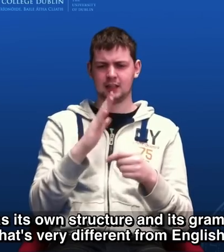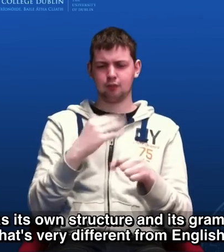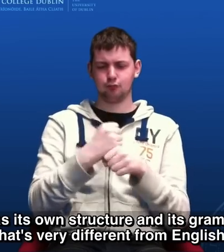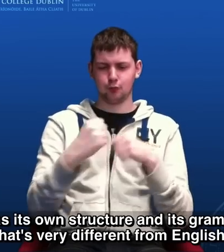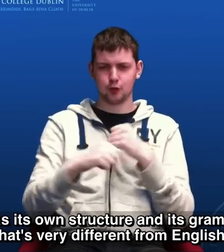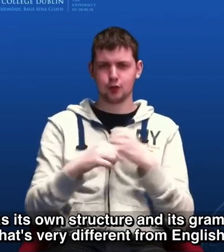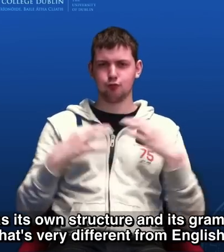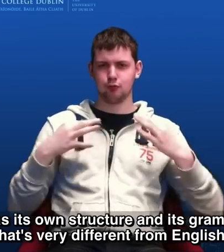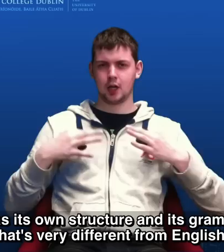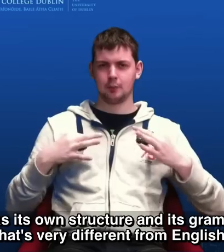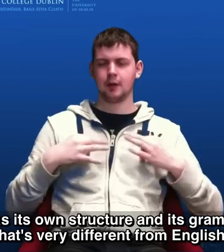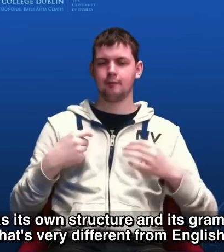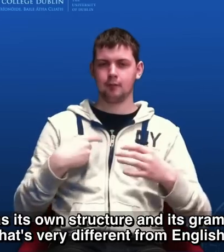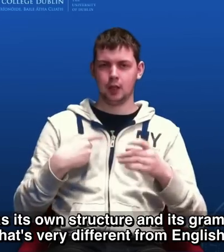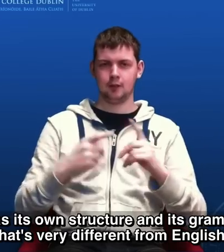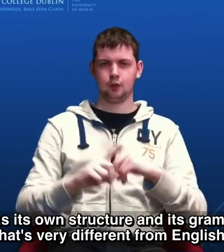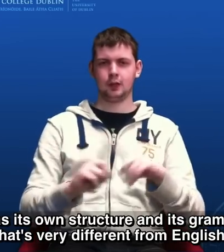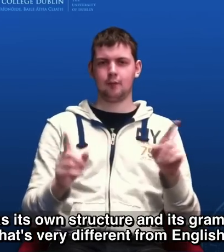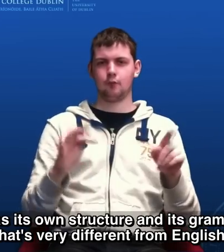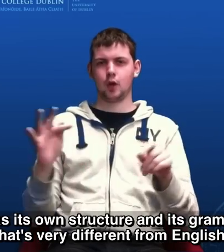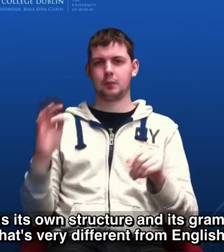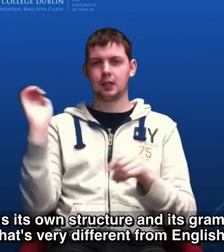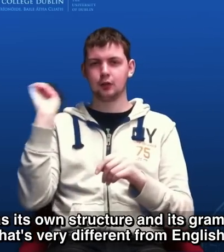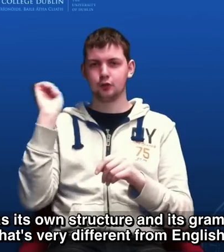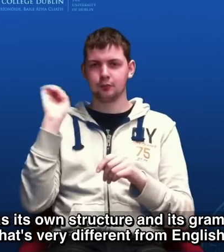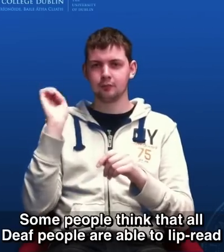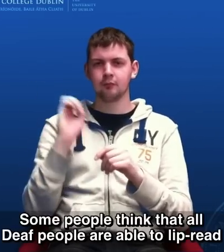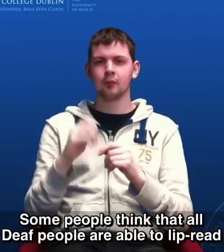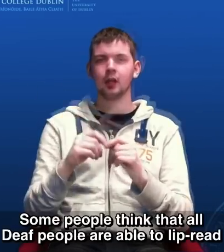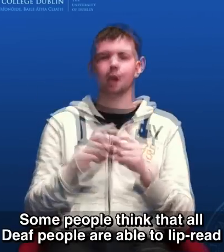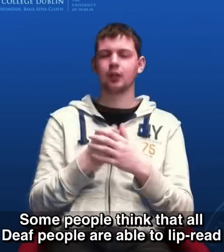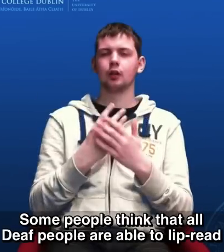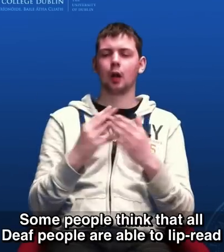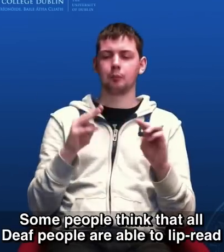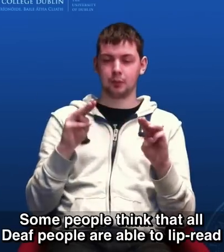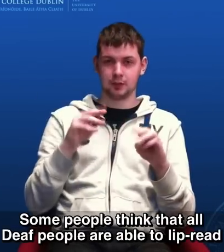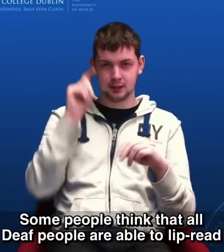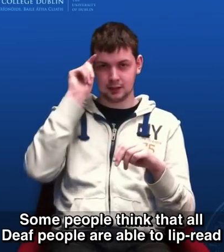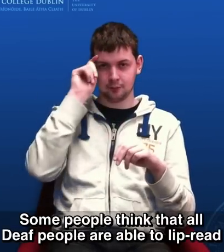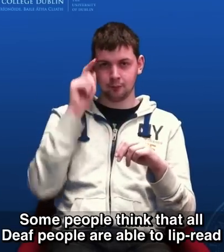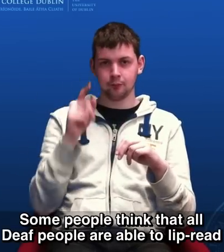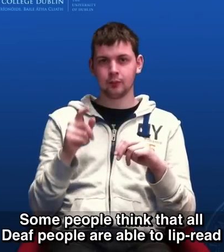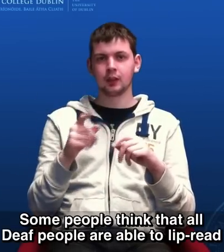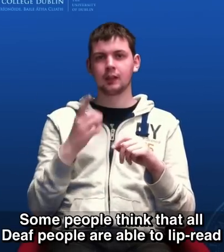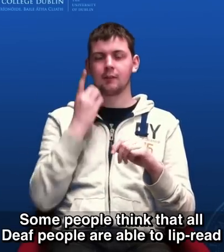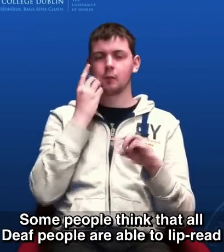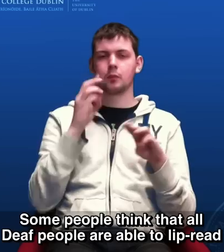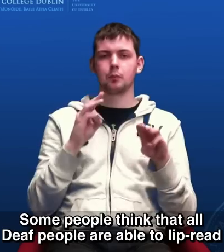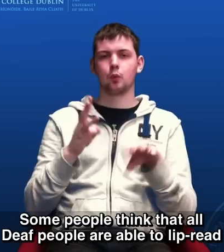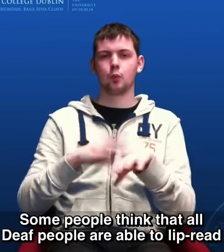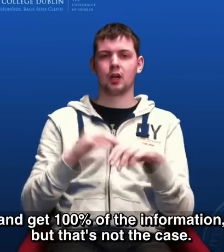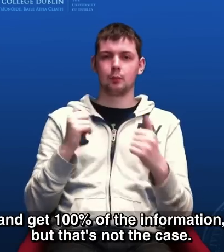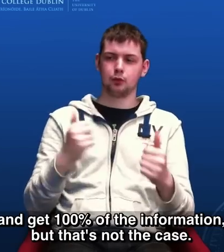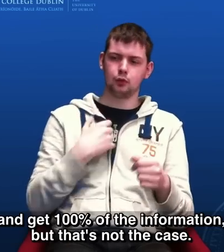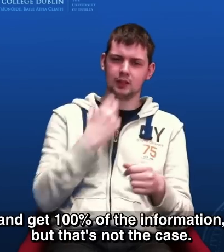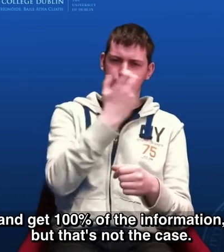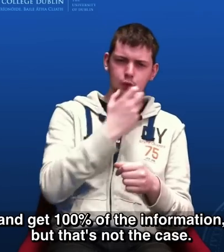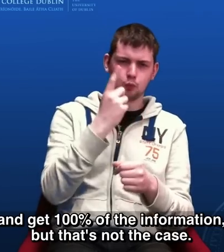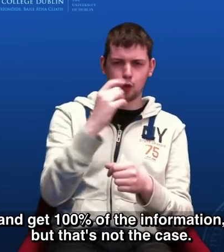structure and its own grammar that's very different from English. Some people think that all deaf people are able to lip read and you get 100% of the information.